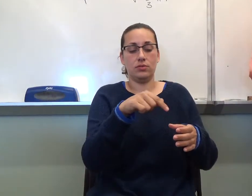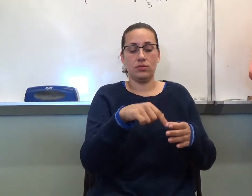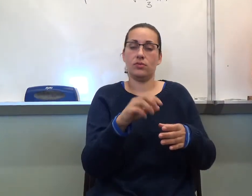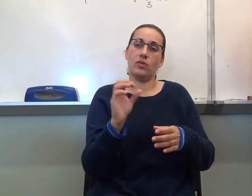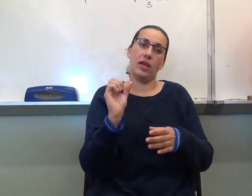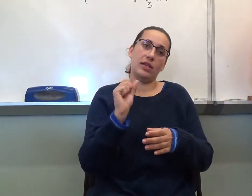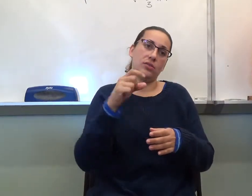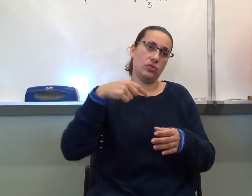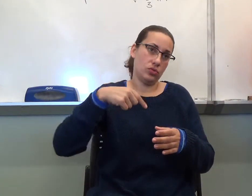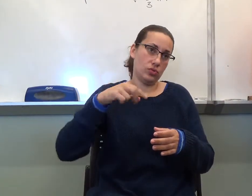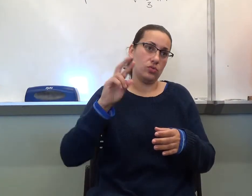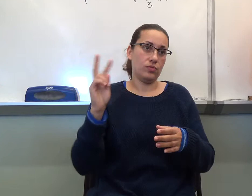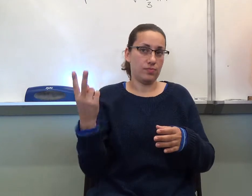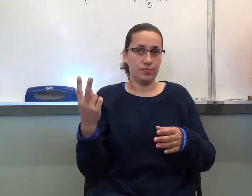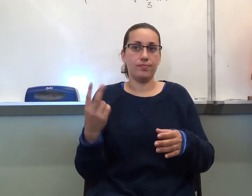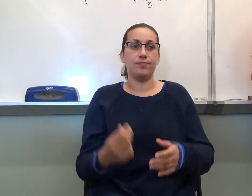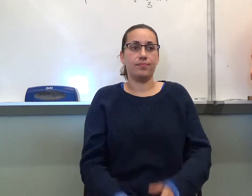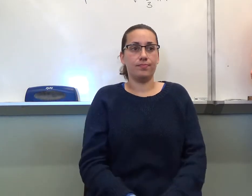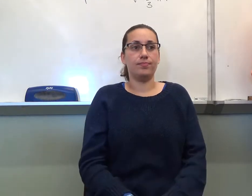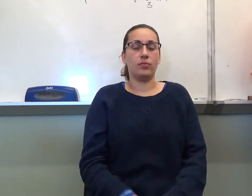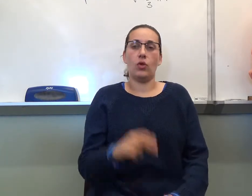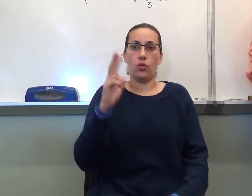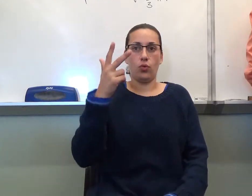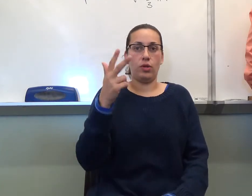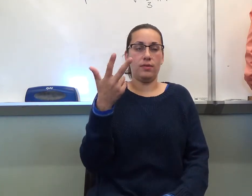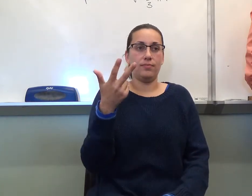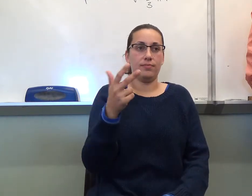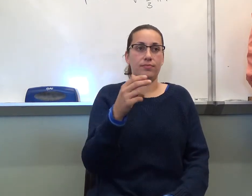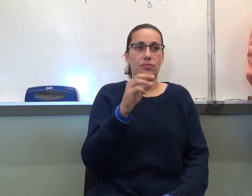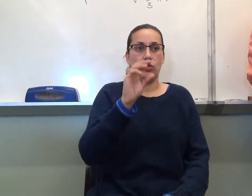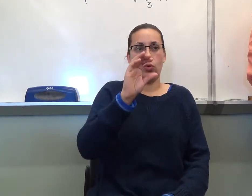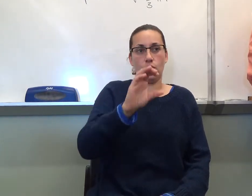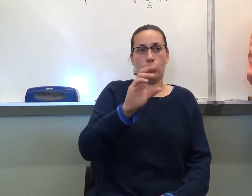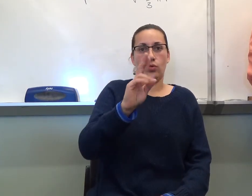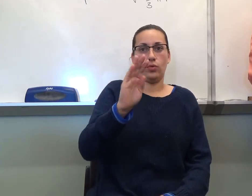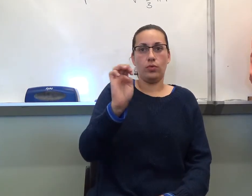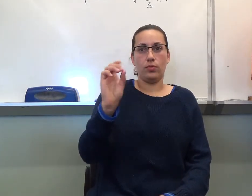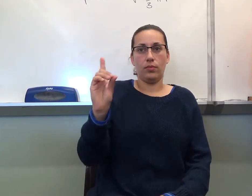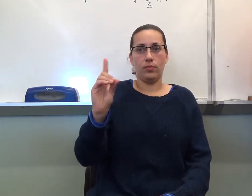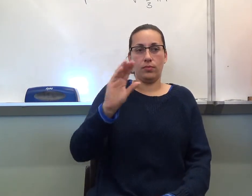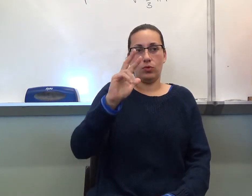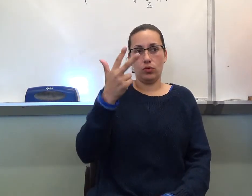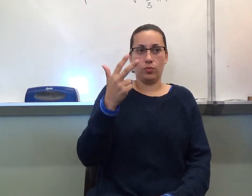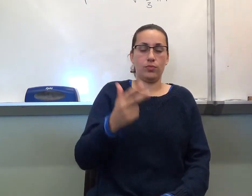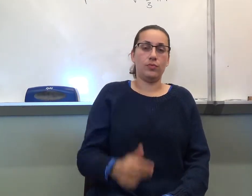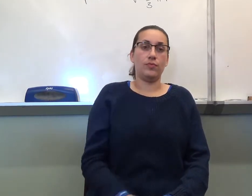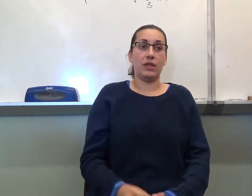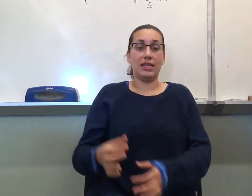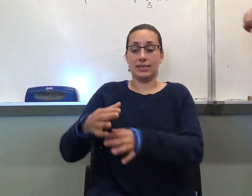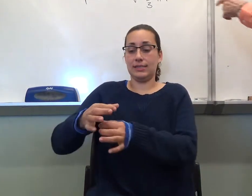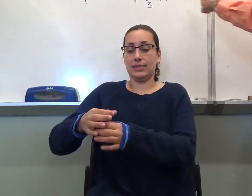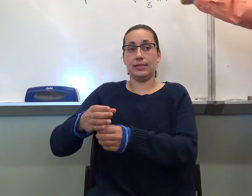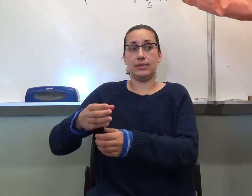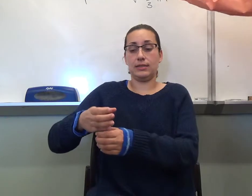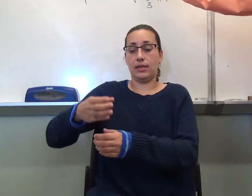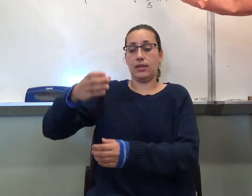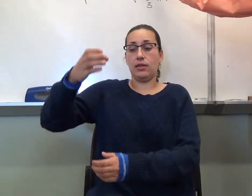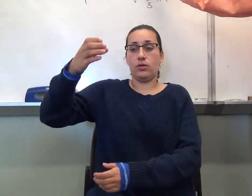that 5 cubed, because that's what S is. And the cylinder, the formula for the cylinder is right here, pi